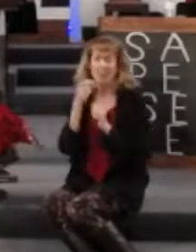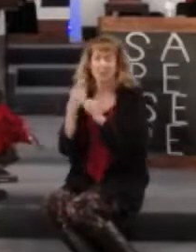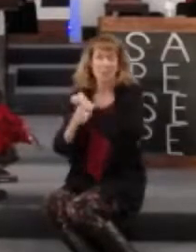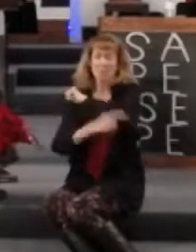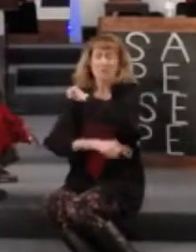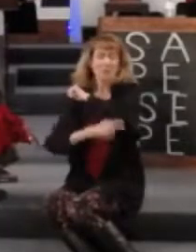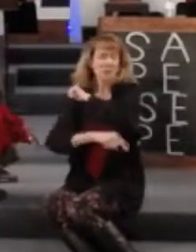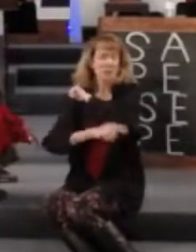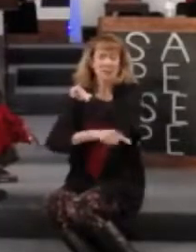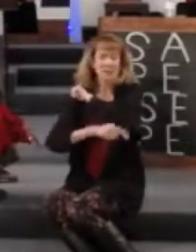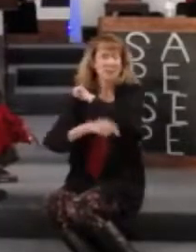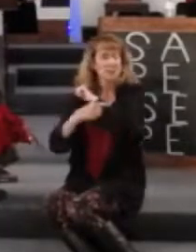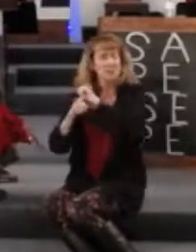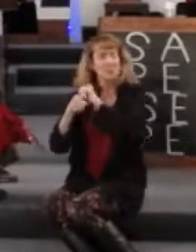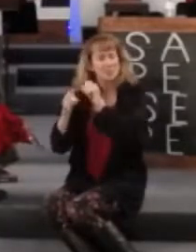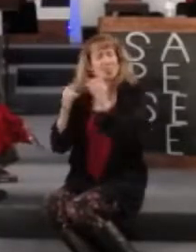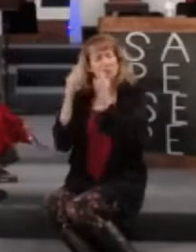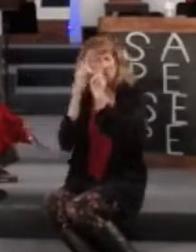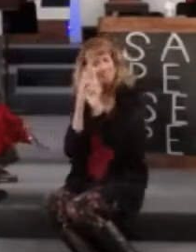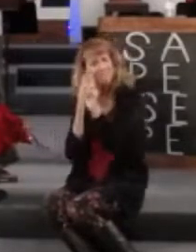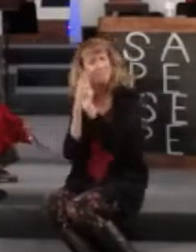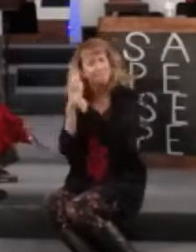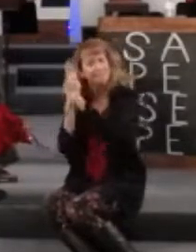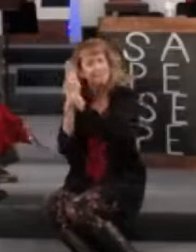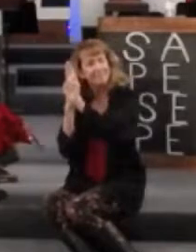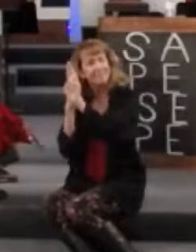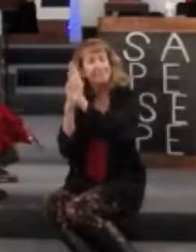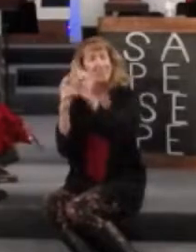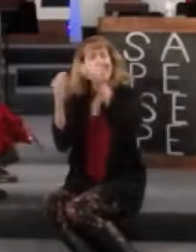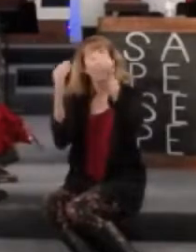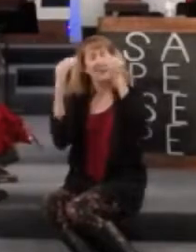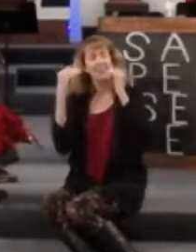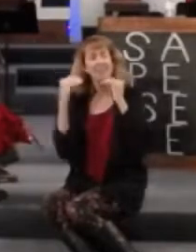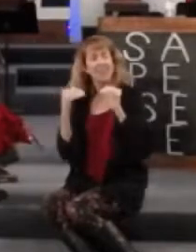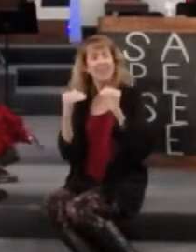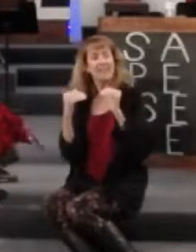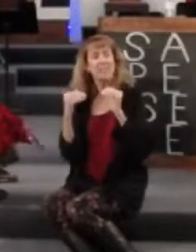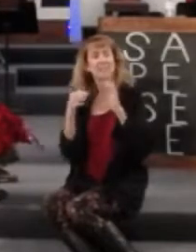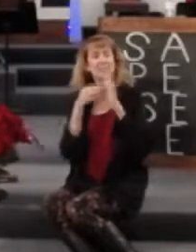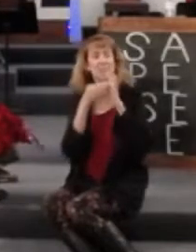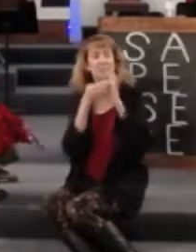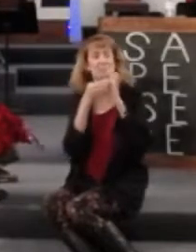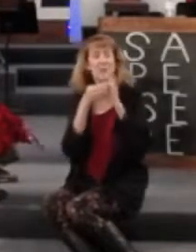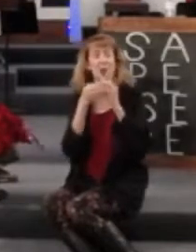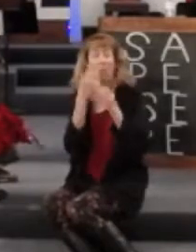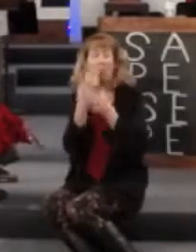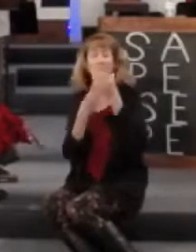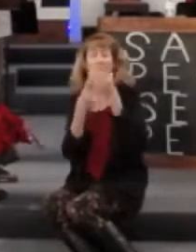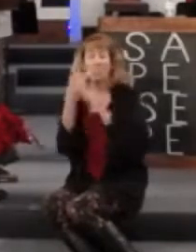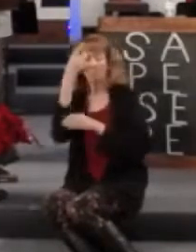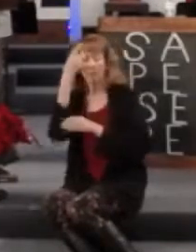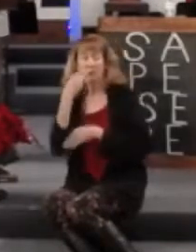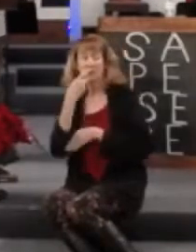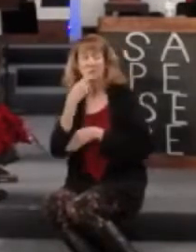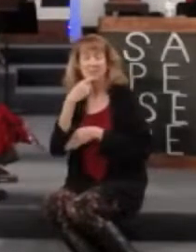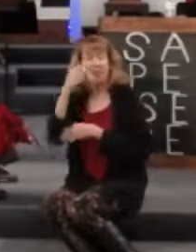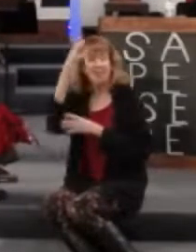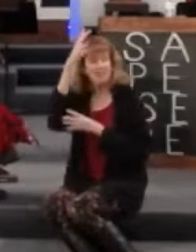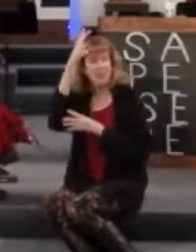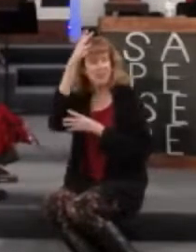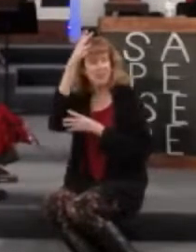Then Paul moves on to fathers, and actually, I think this goes for both parents when he says, "Fathers, do